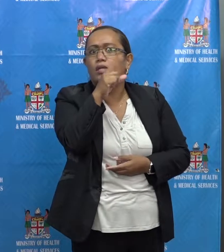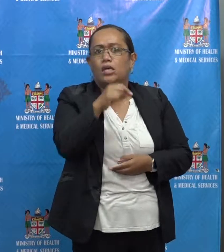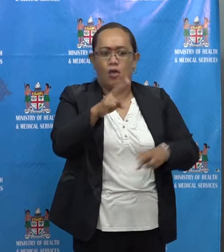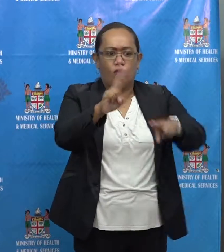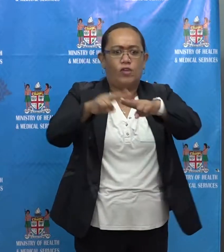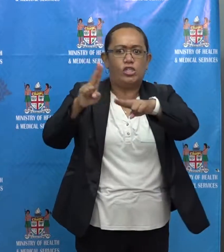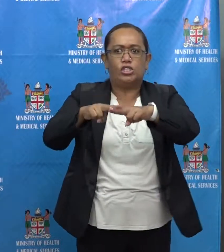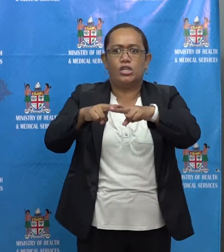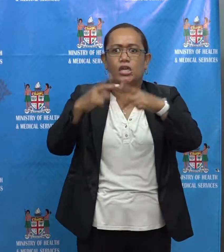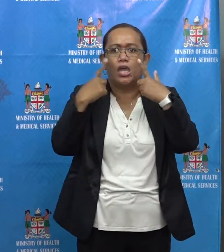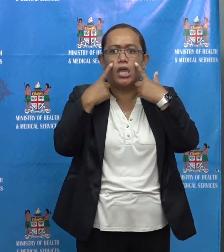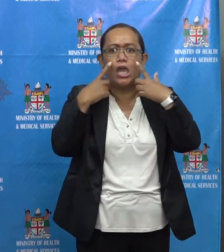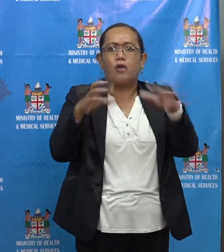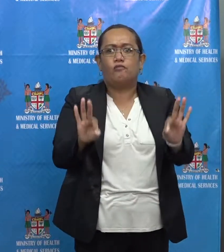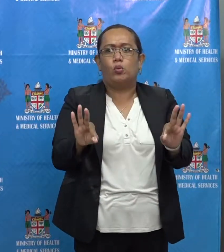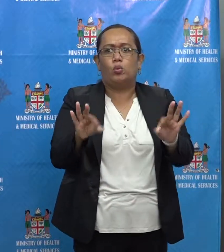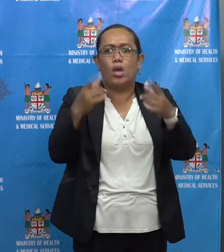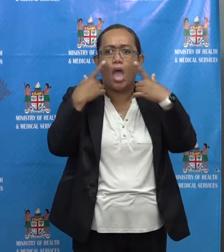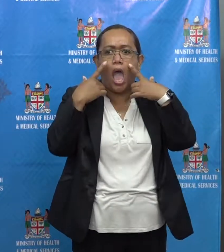be under nationwide